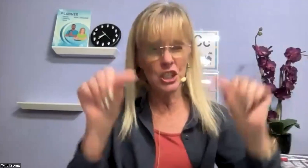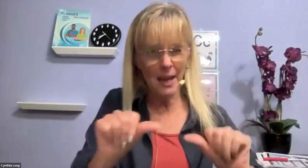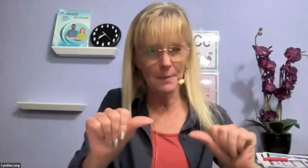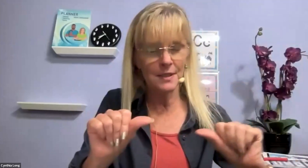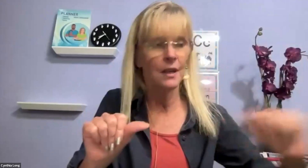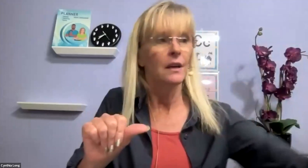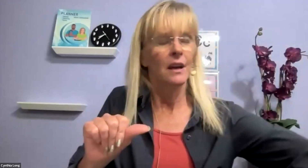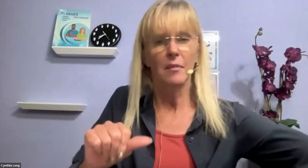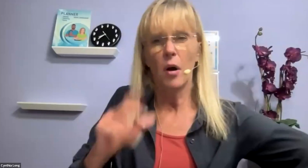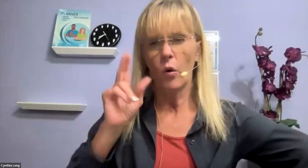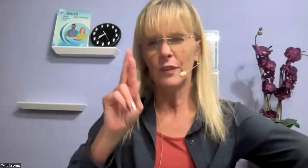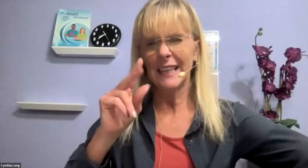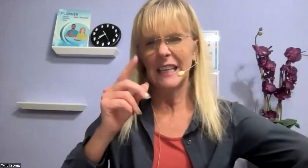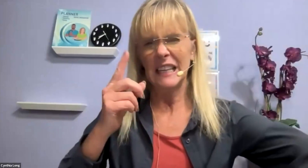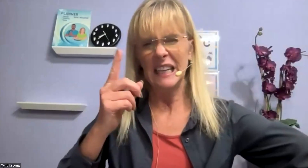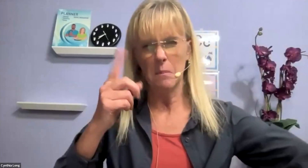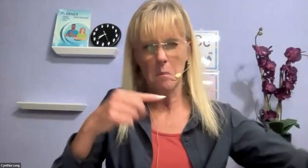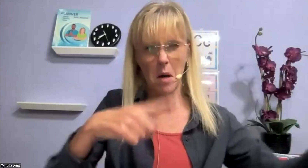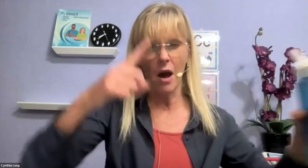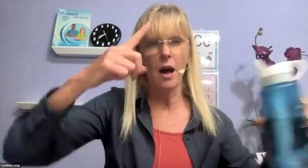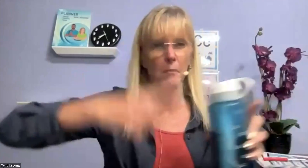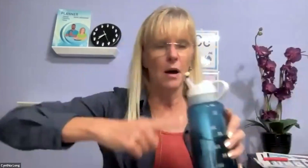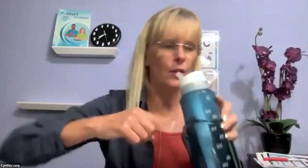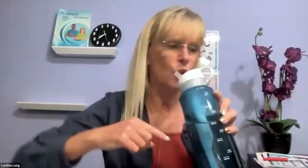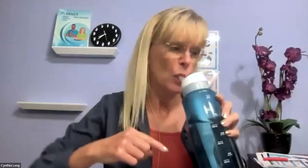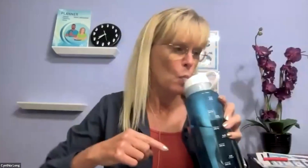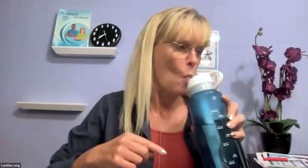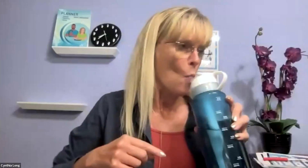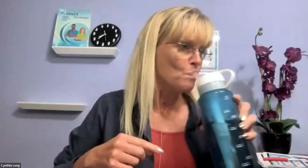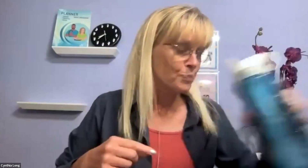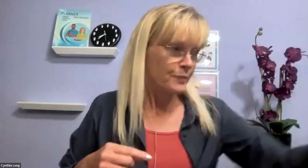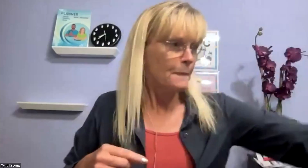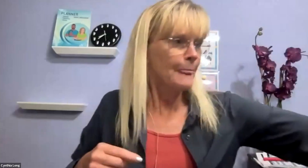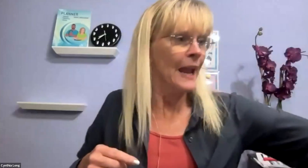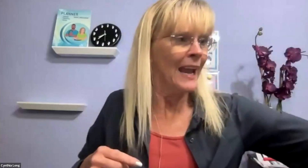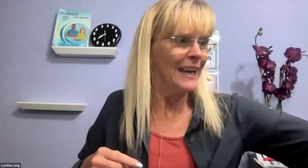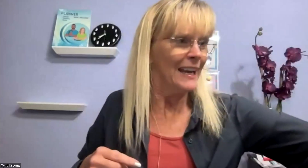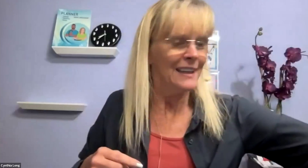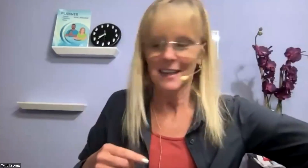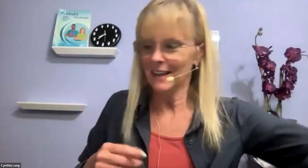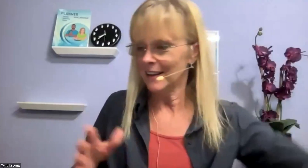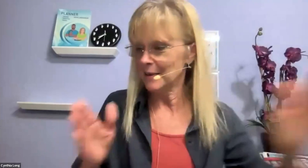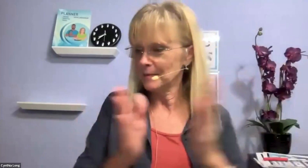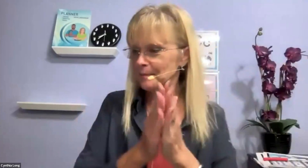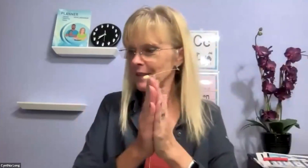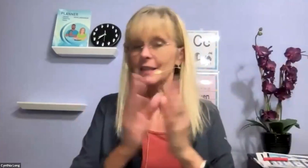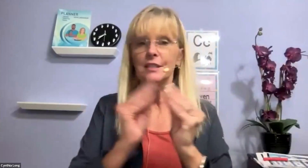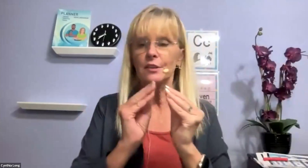shapes, hopefully in a month. And yes, there's